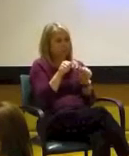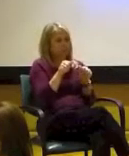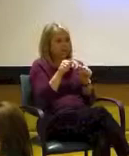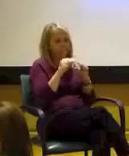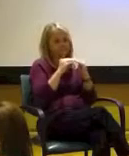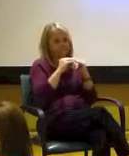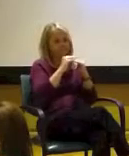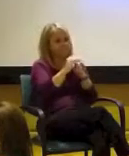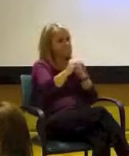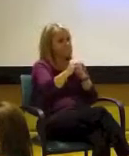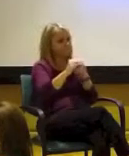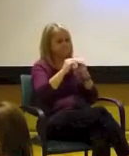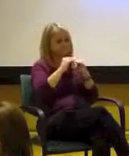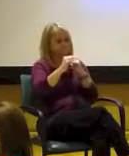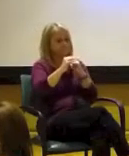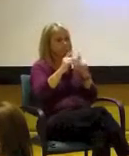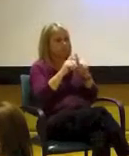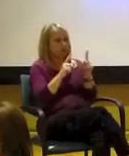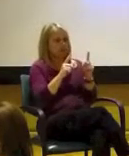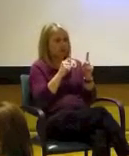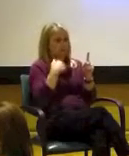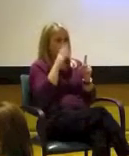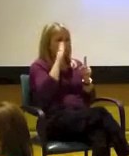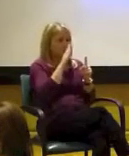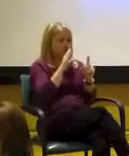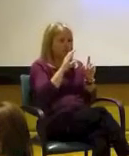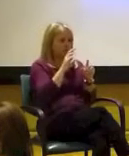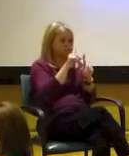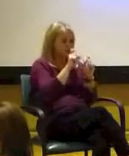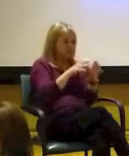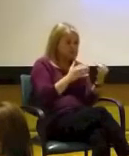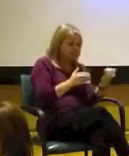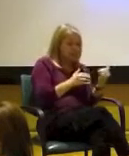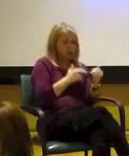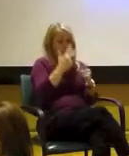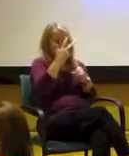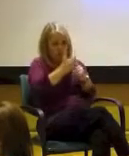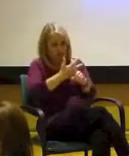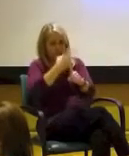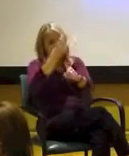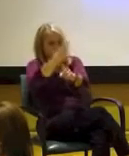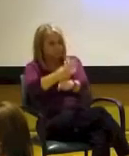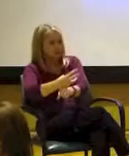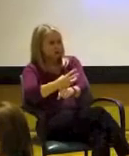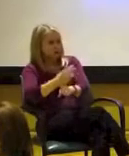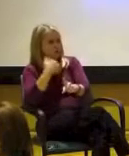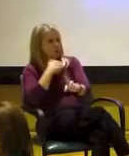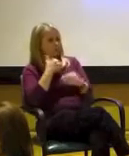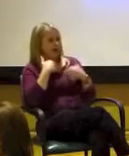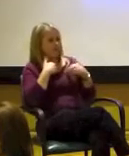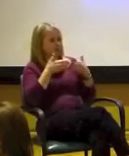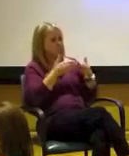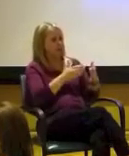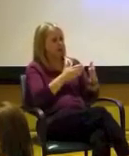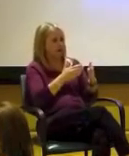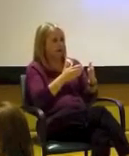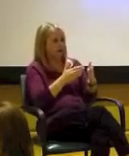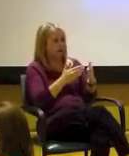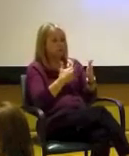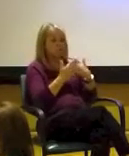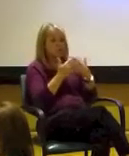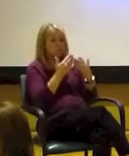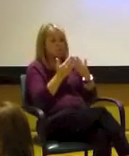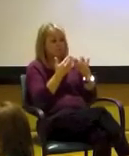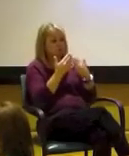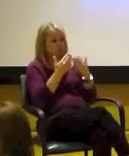We do it now, and we do it in 3 months. We can document changes. And we have a method of doing that, and even though it may be a